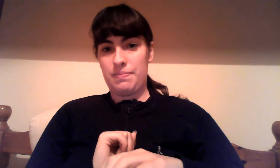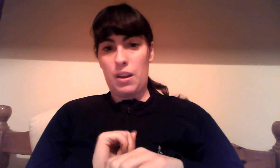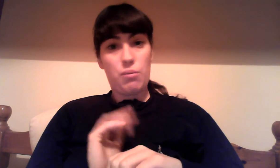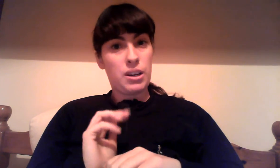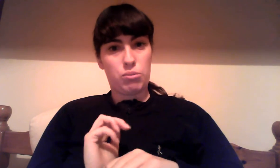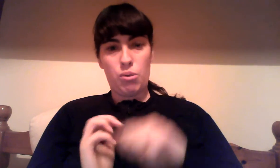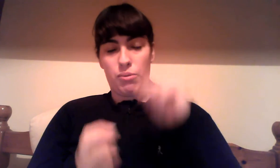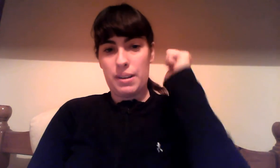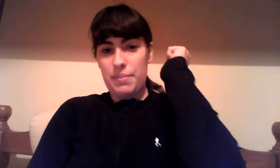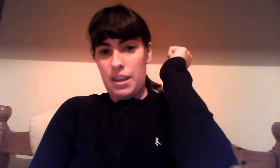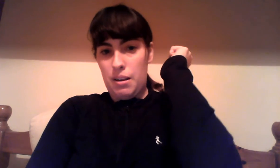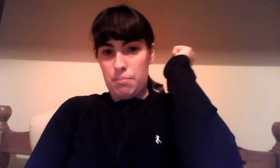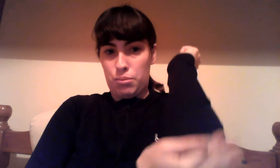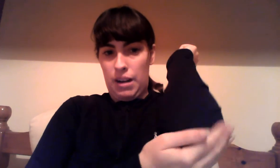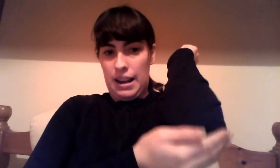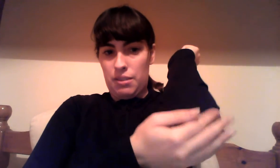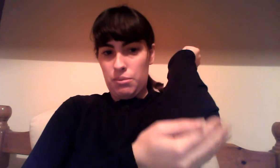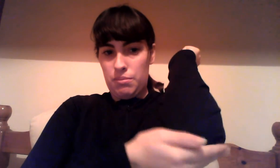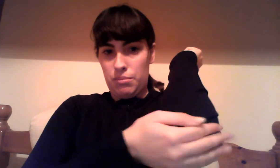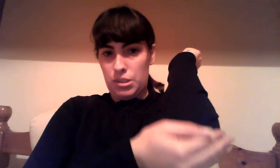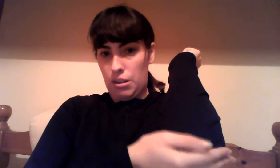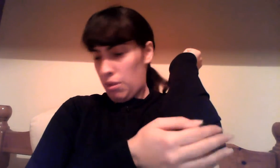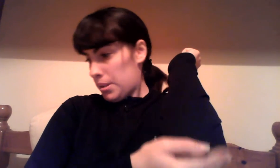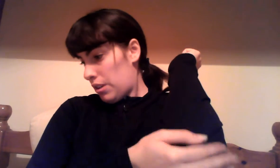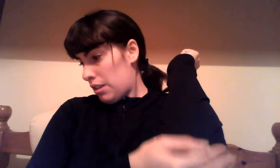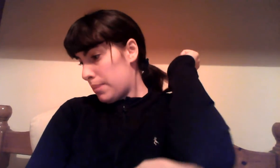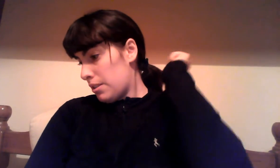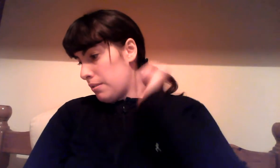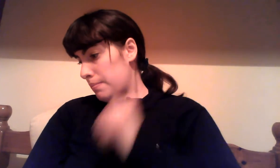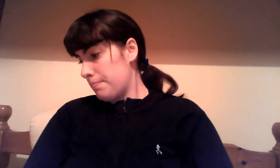We're going to roll with it. Brown, which is like rubbing your elbow.